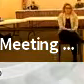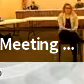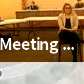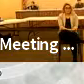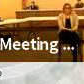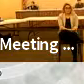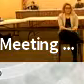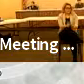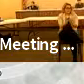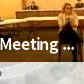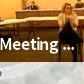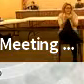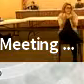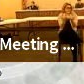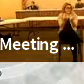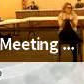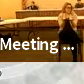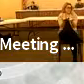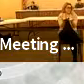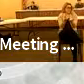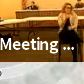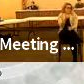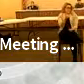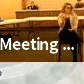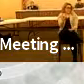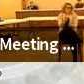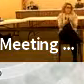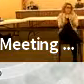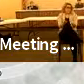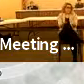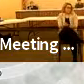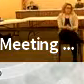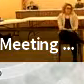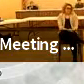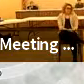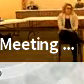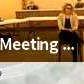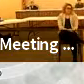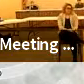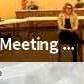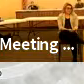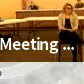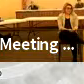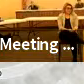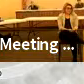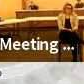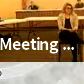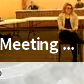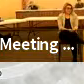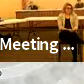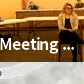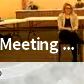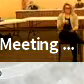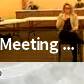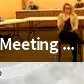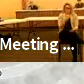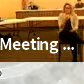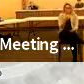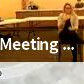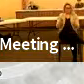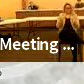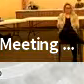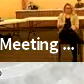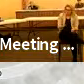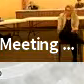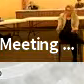Anything online? Oh, surprised. with, Oops, I'm